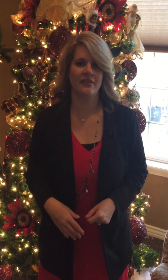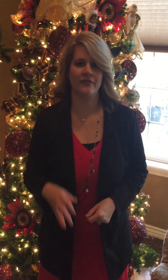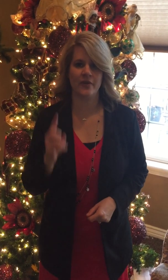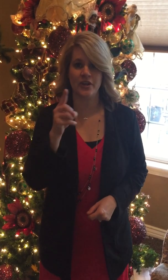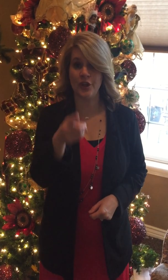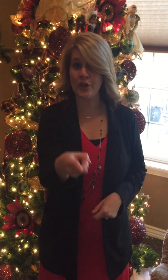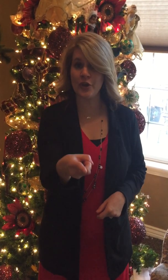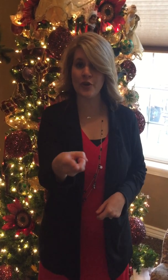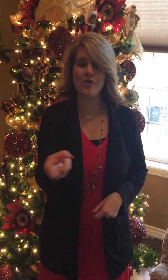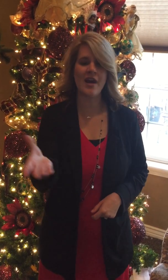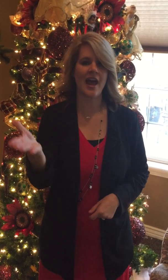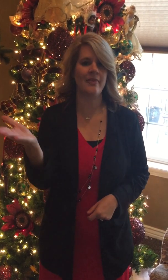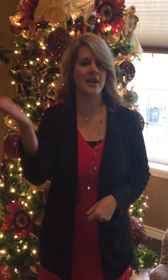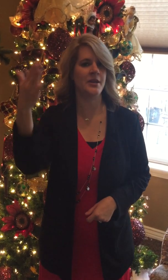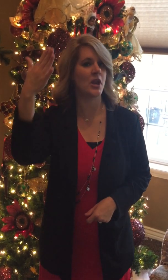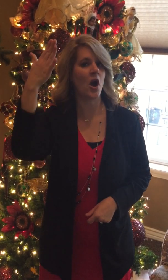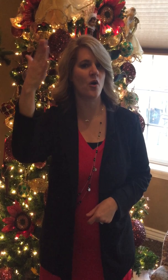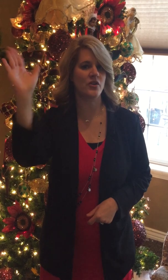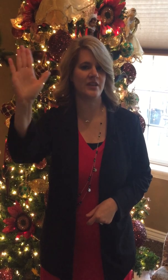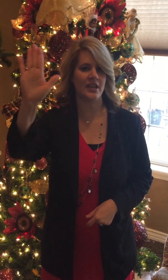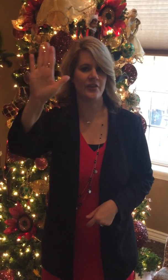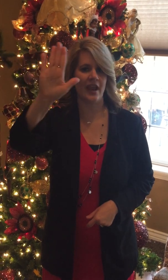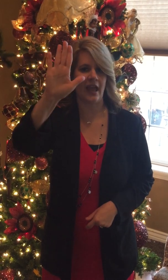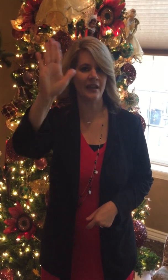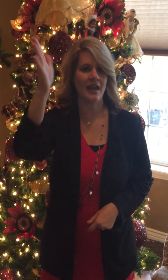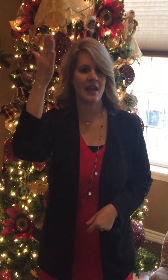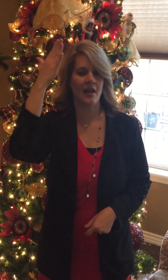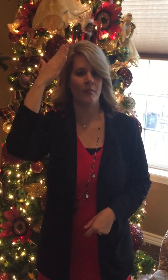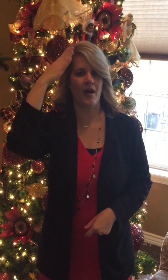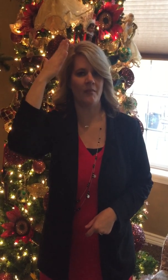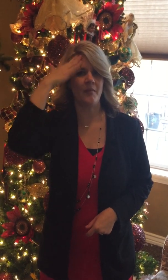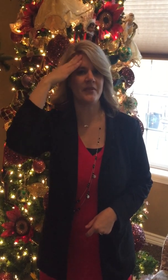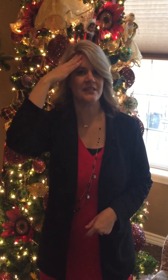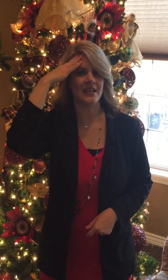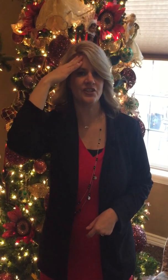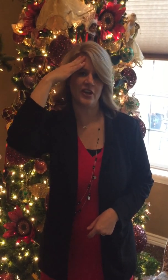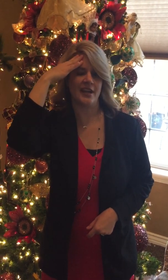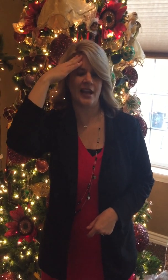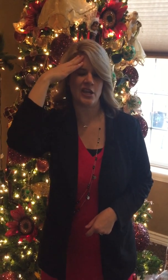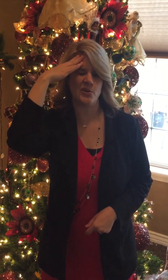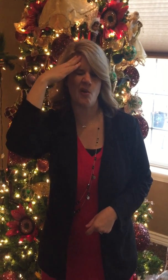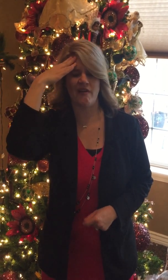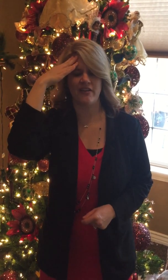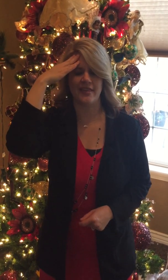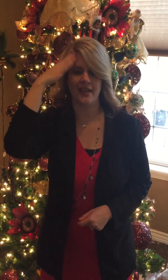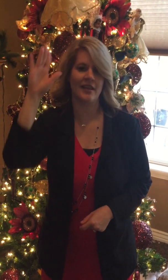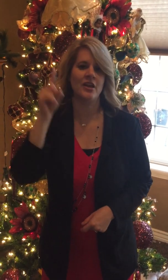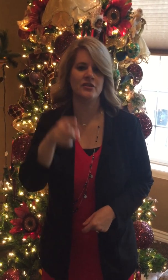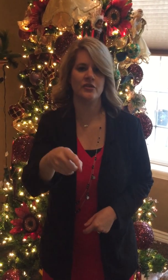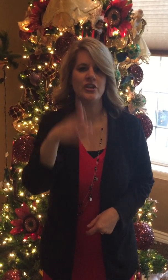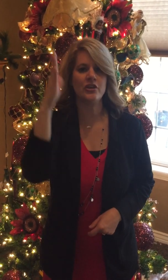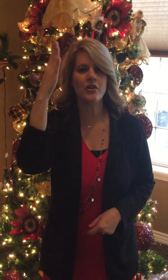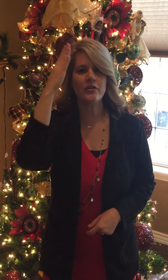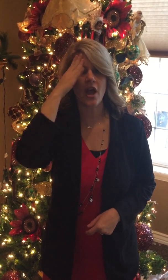for you and then know, you take your hand, palm up and touch your head like you know everything. So you